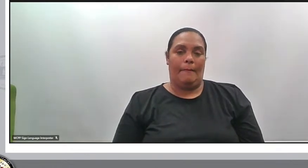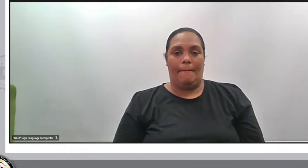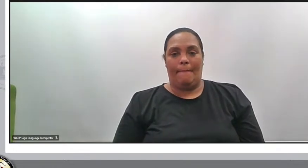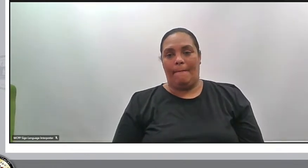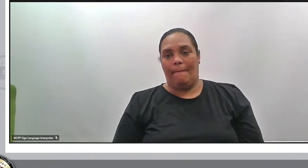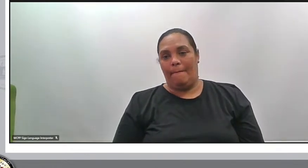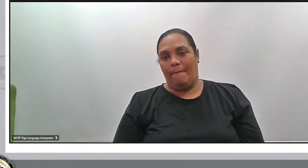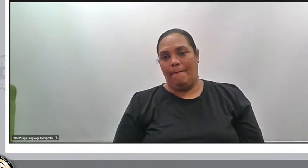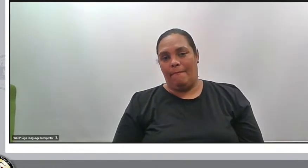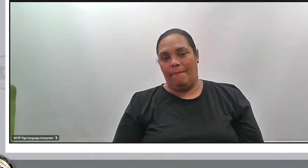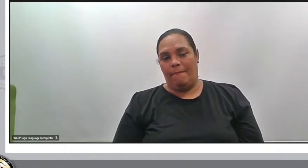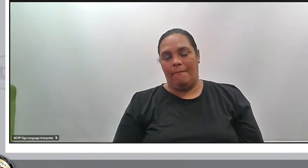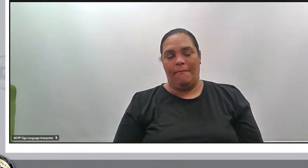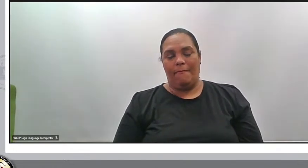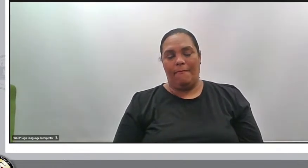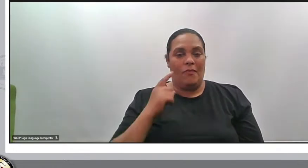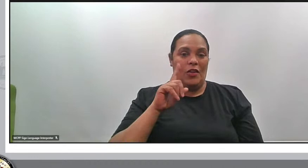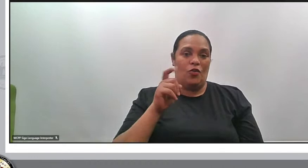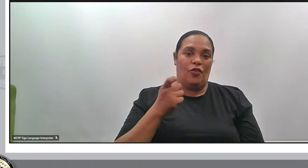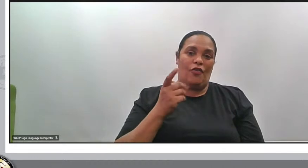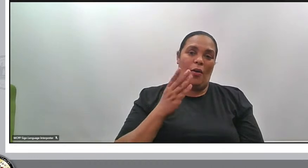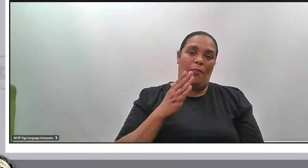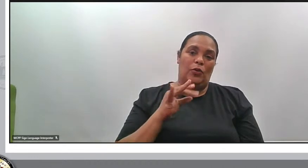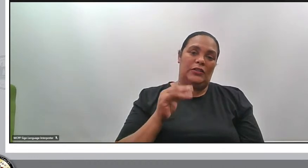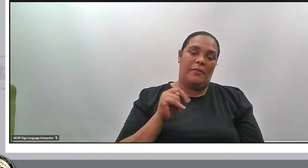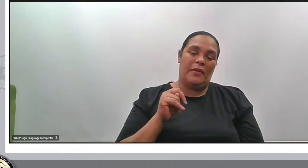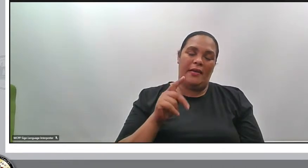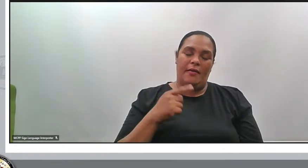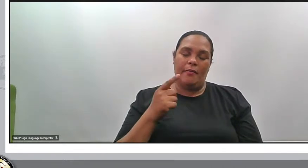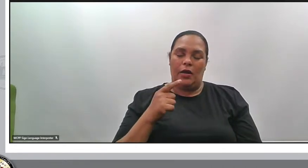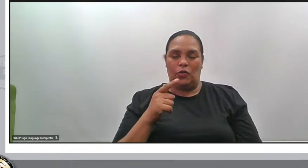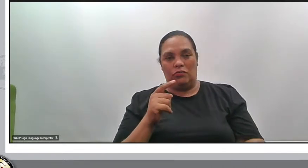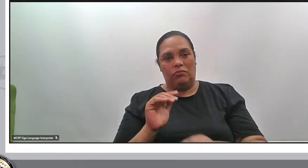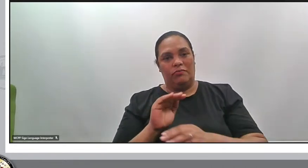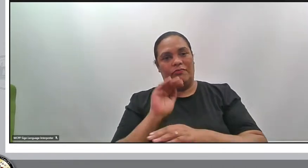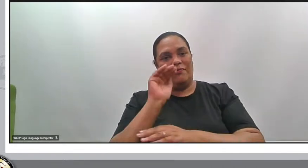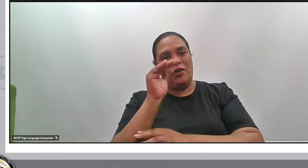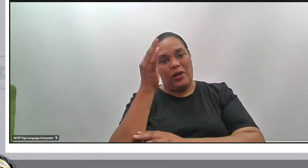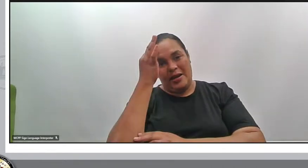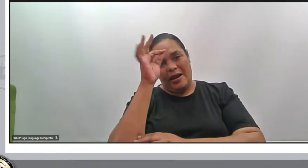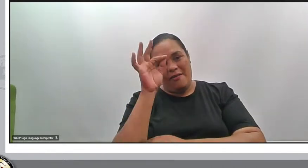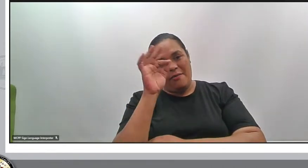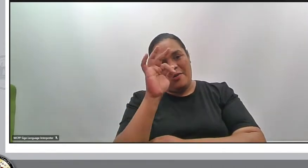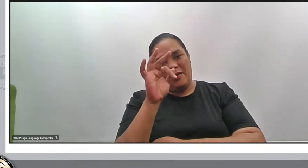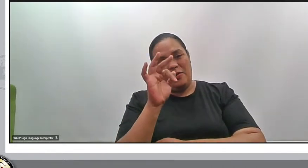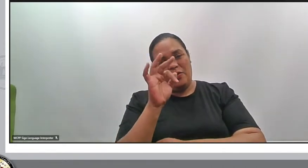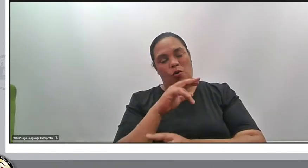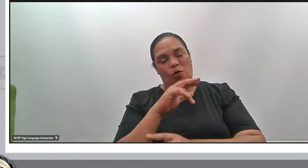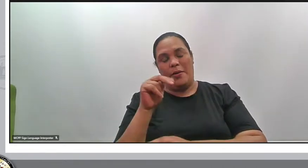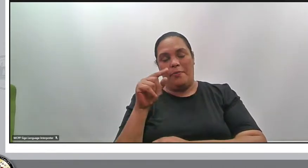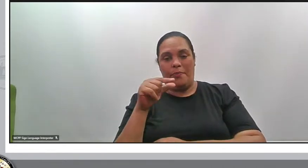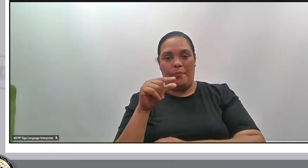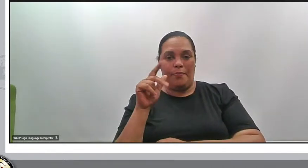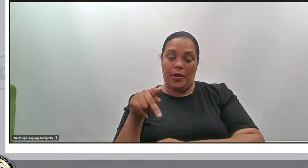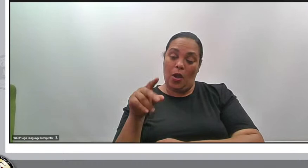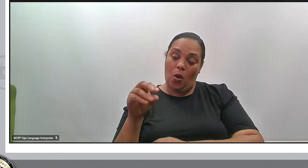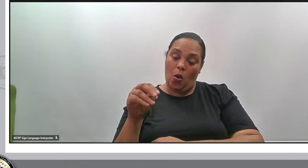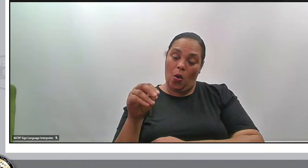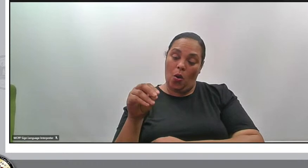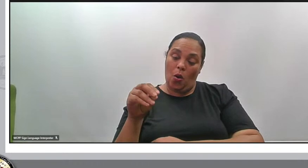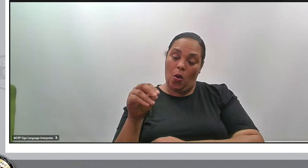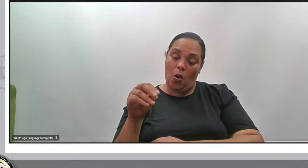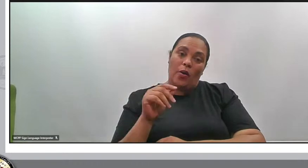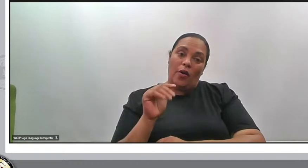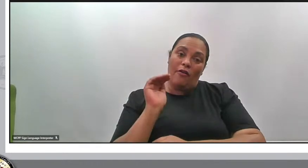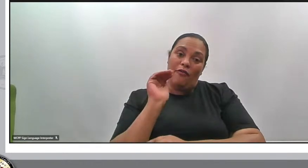Thank you. I think there was a question by Member Bosman regarding the foreign government and institutional organization or non-profit organization specifically. The